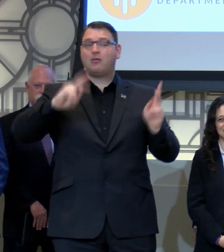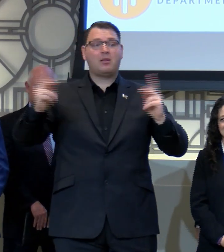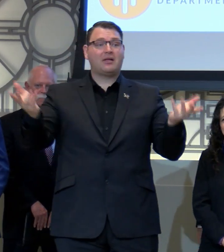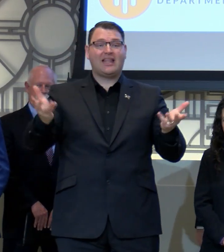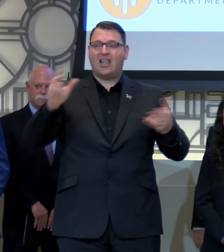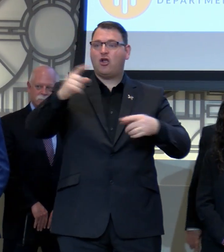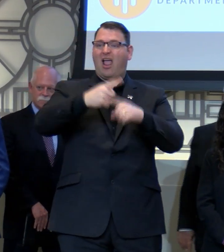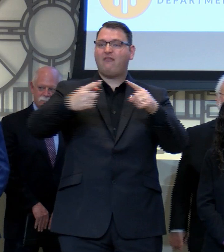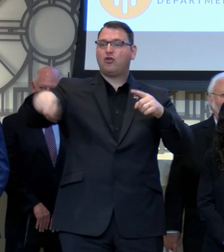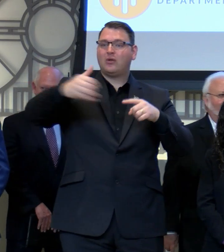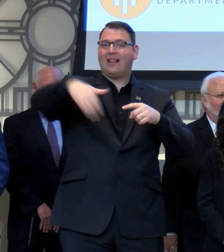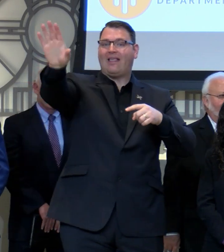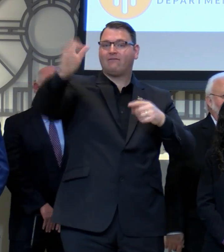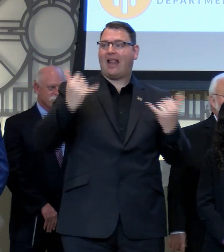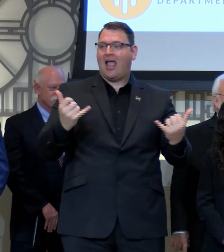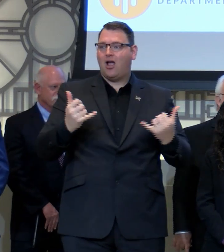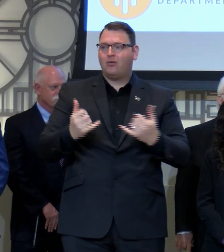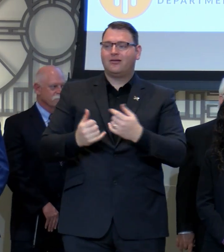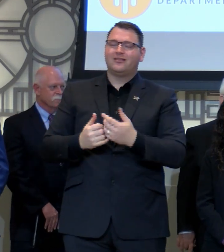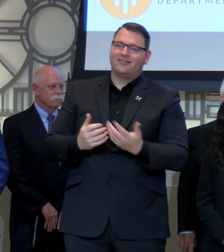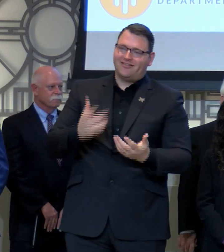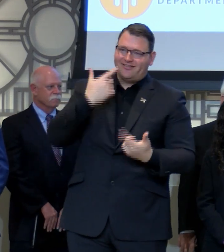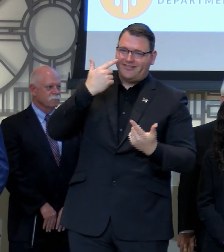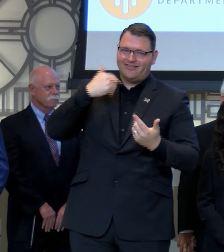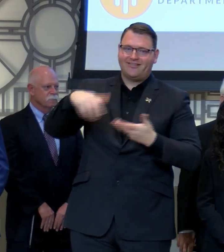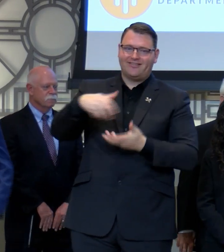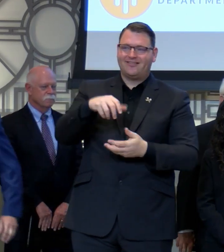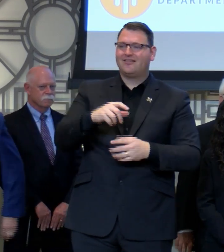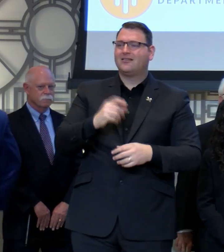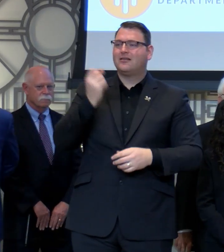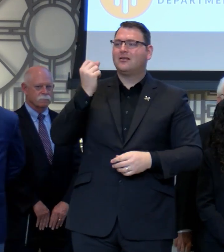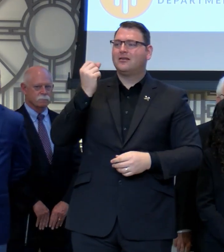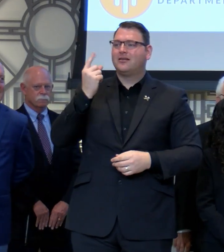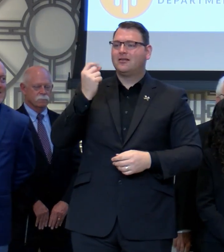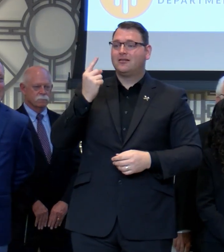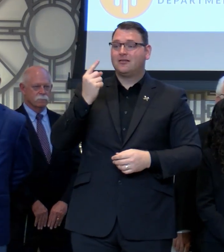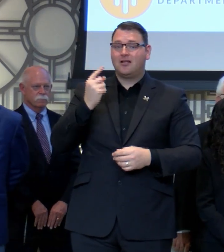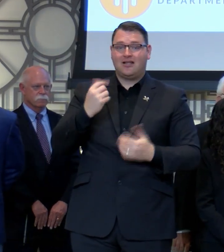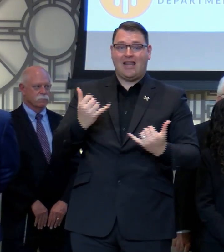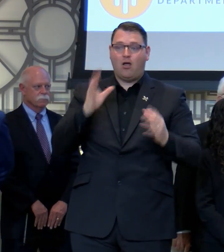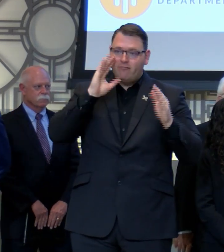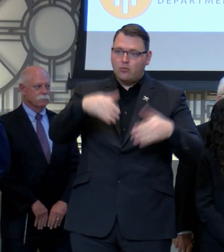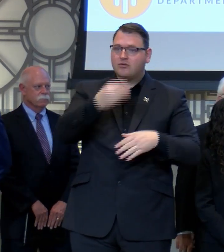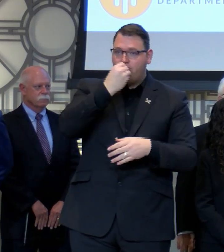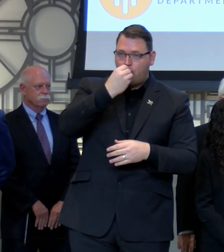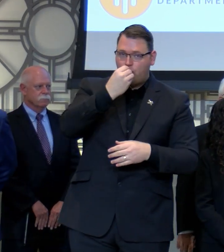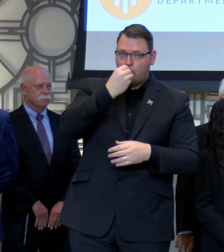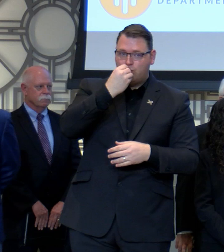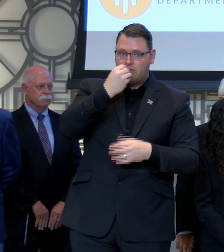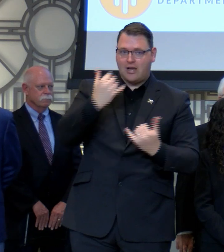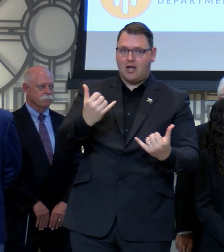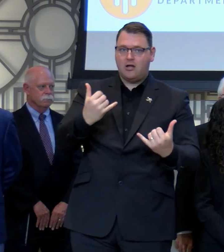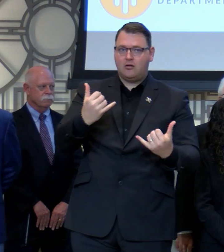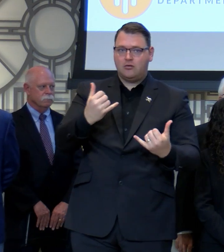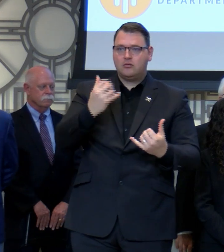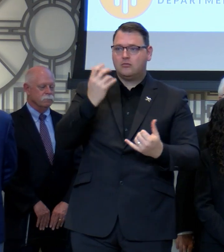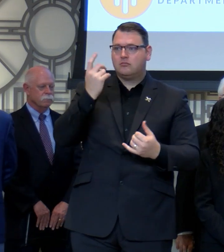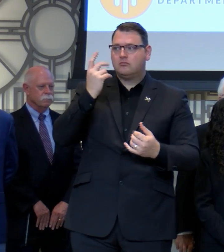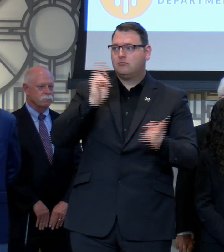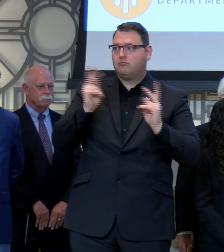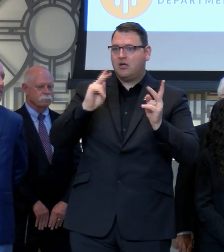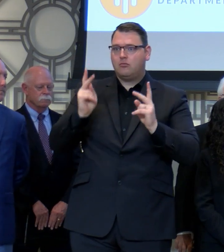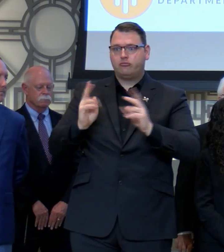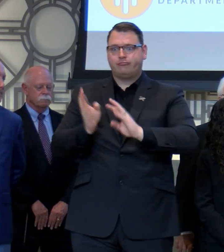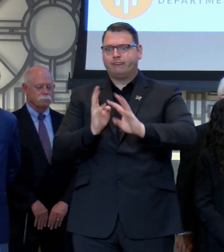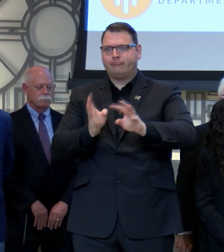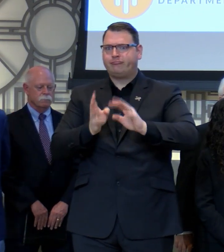Right. but for right now, we want to focus on the food supply chain because people have just been going